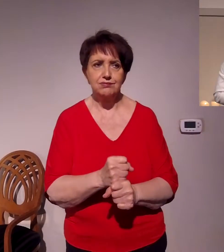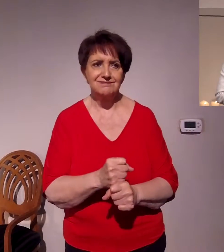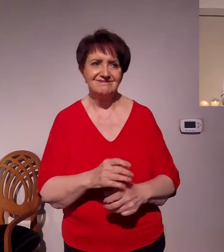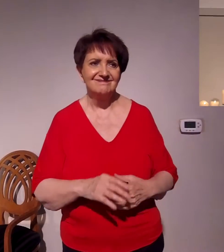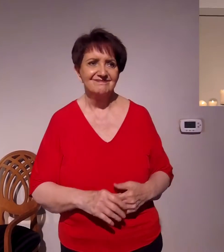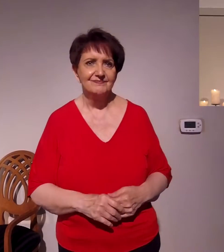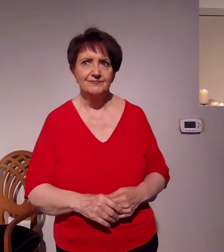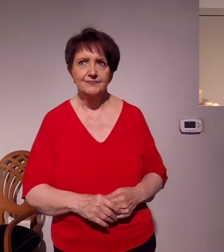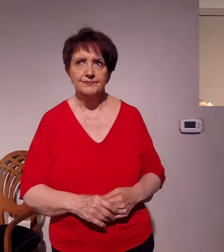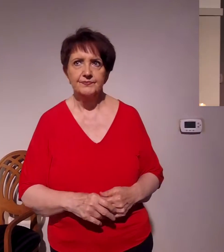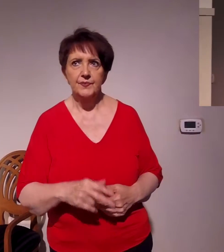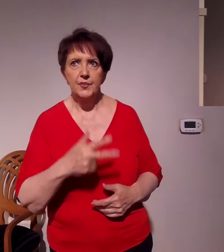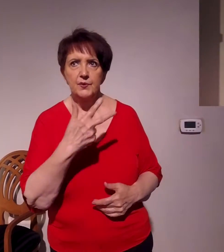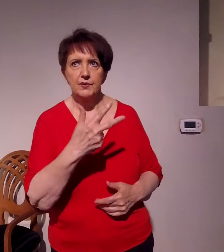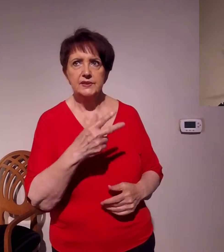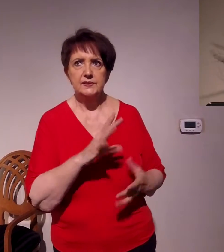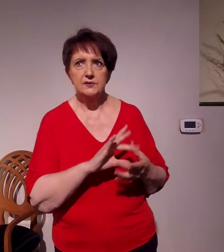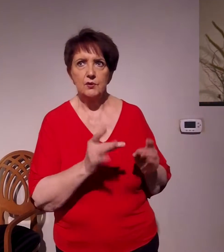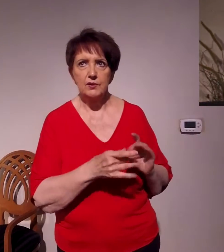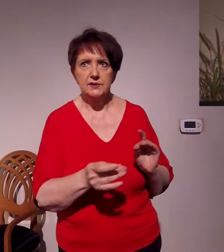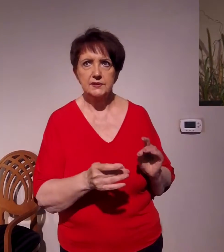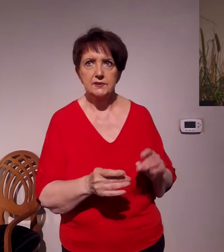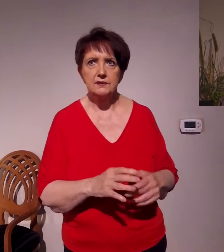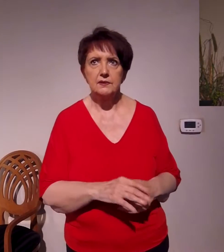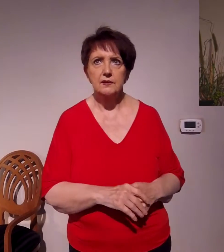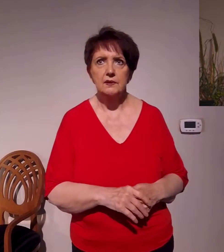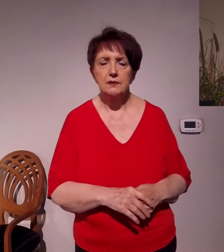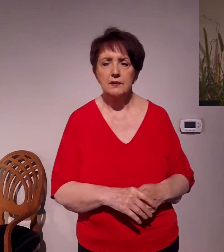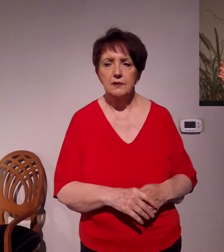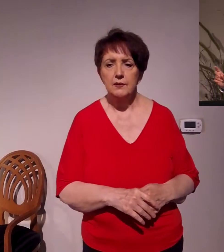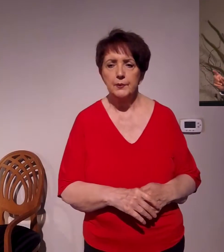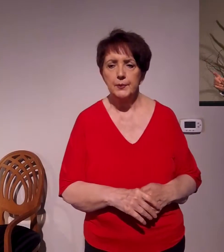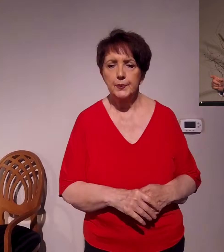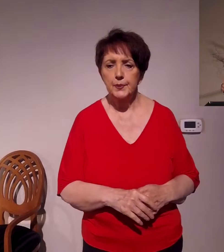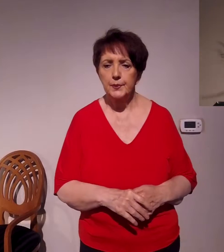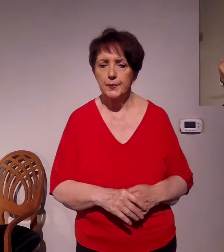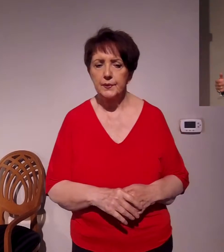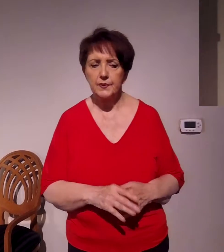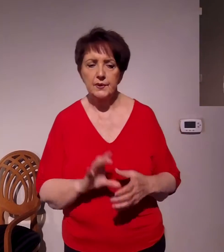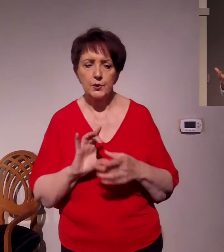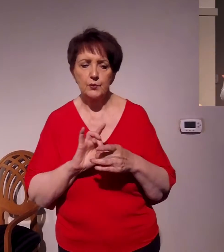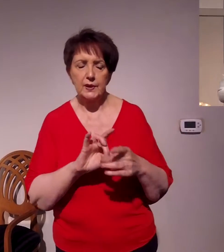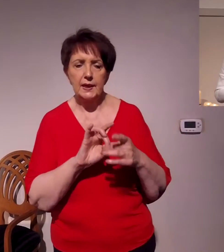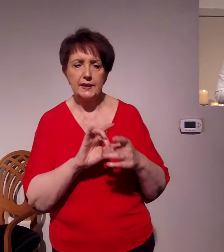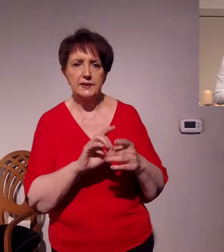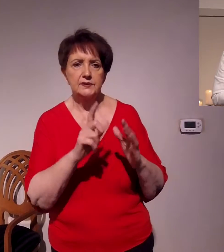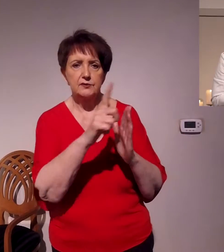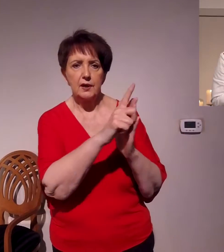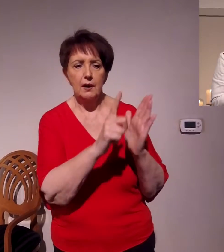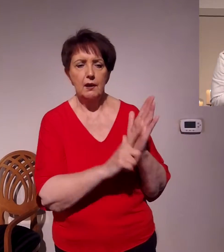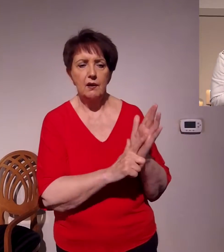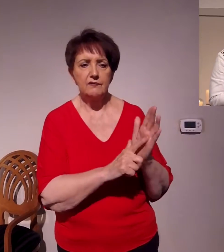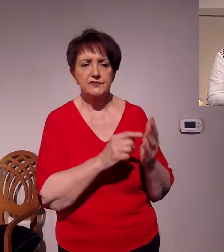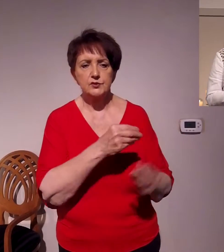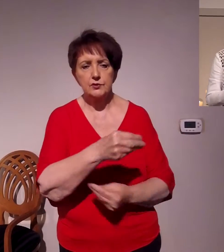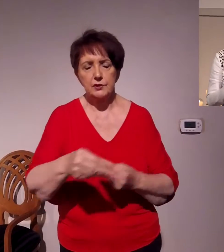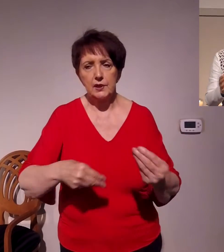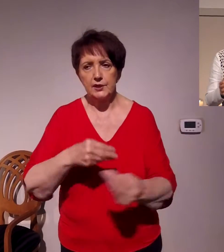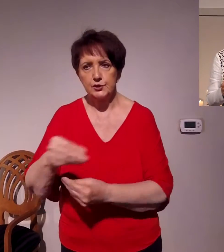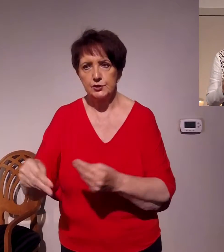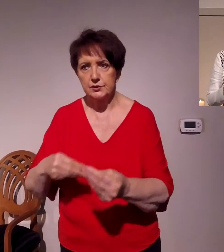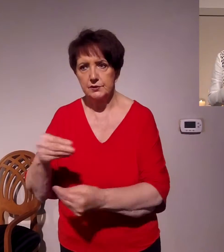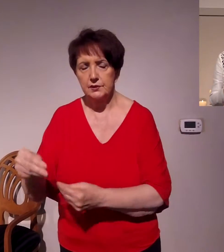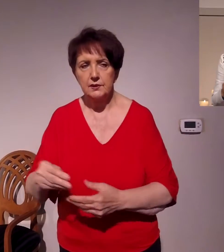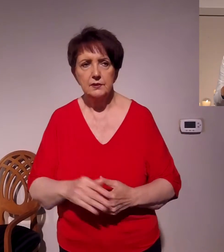Okay? There are 3 parables that have to do with the law of circulation.